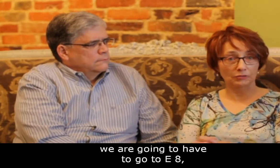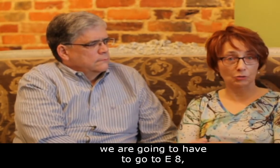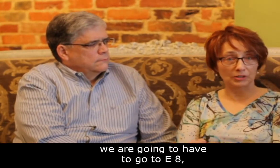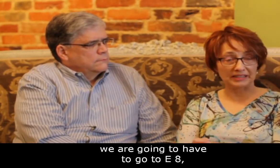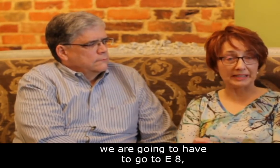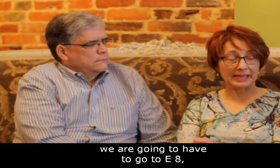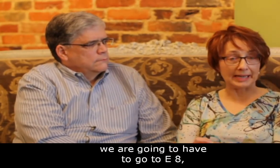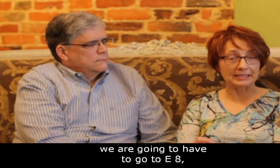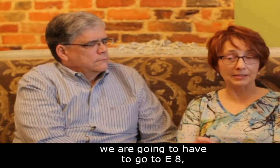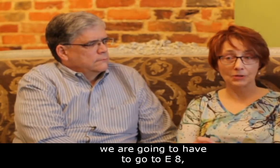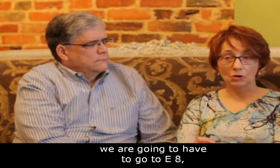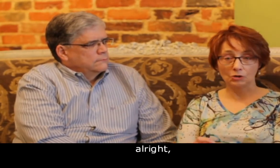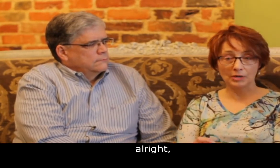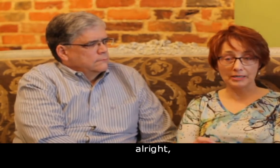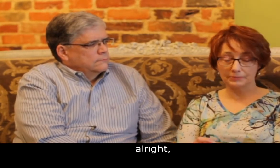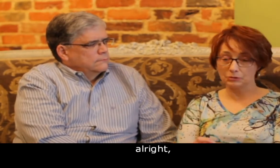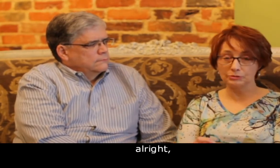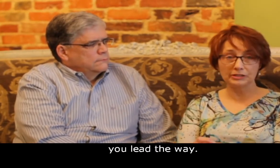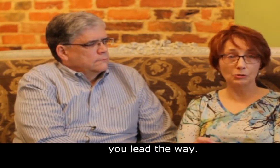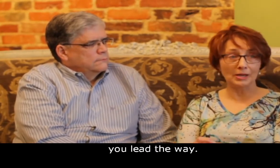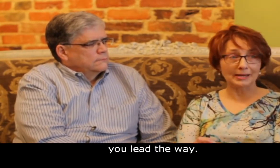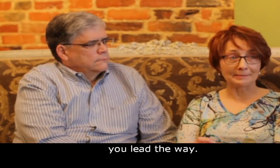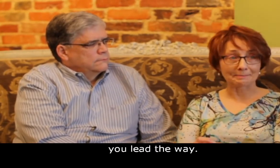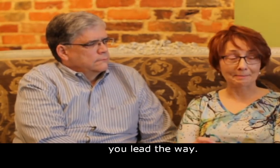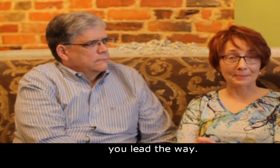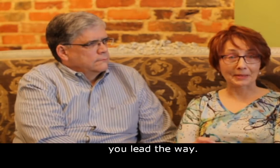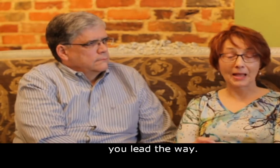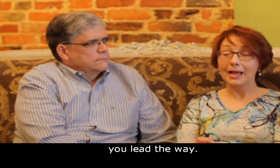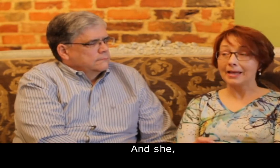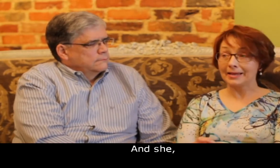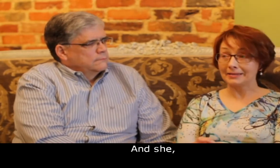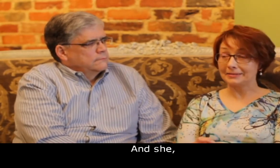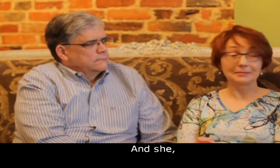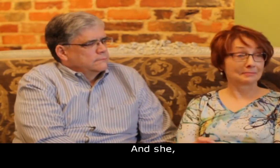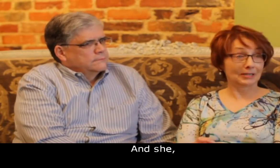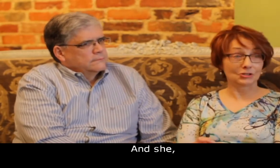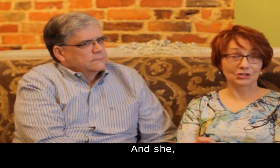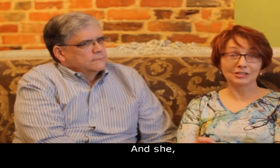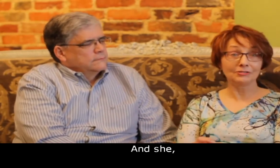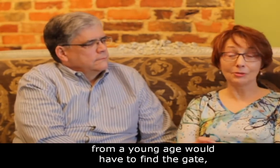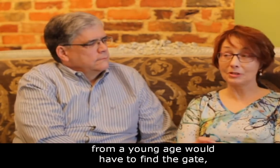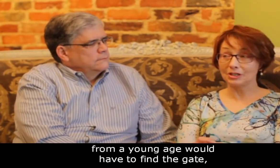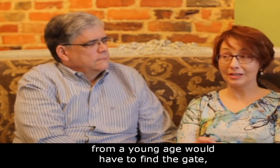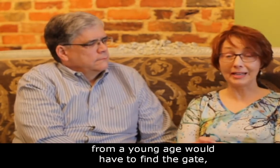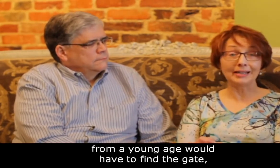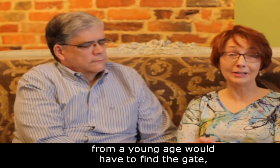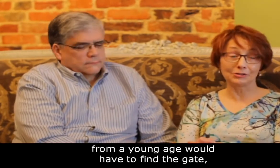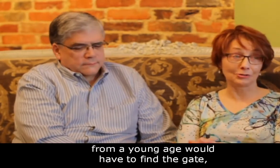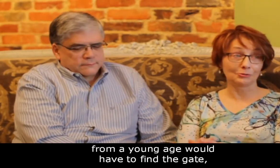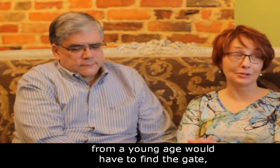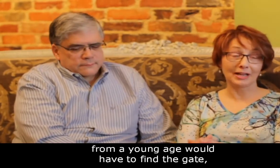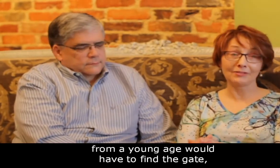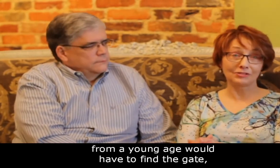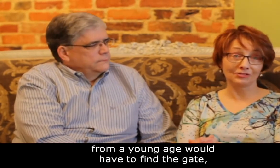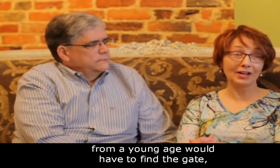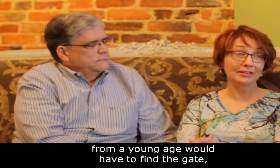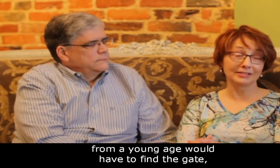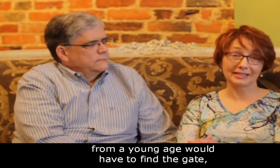go to E8. All right, you lead the way. And she, from a young age, would have to find the